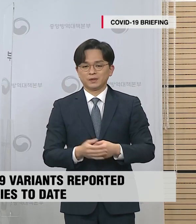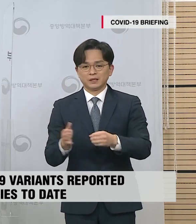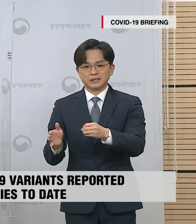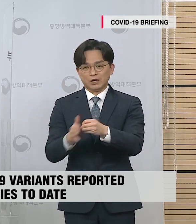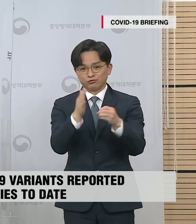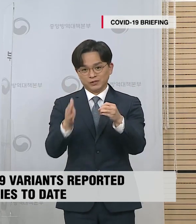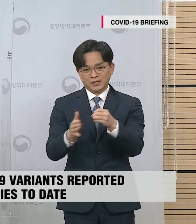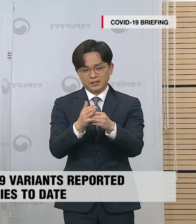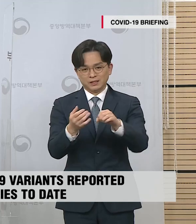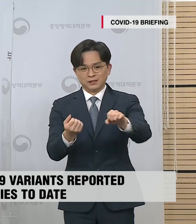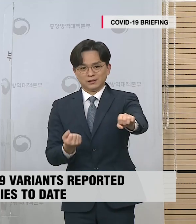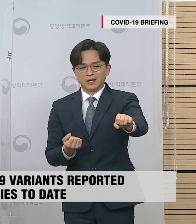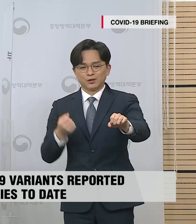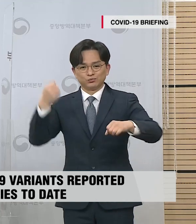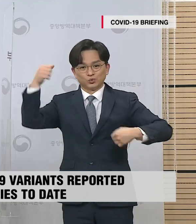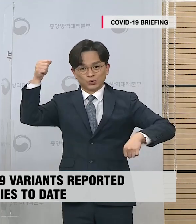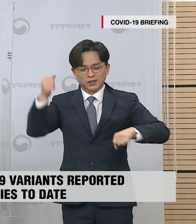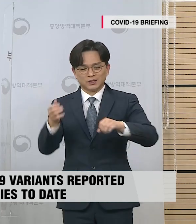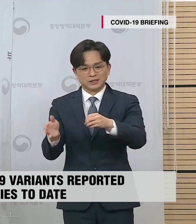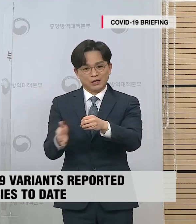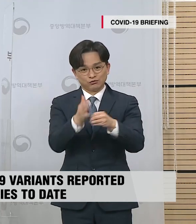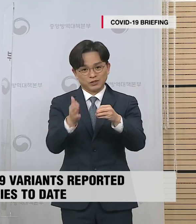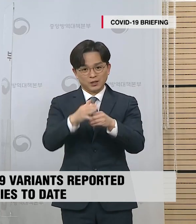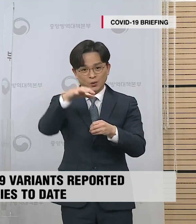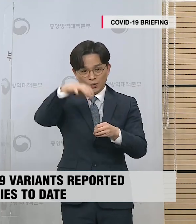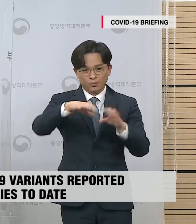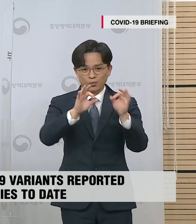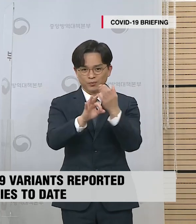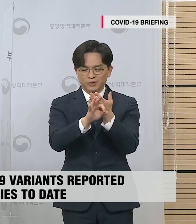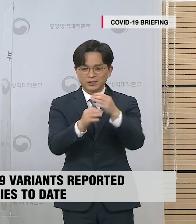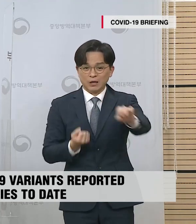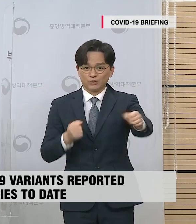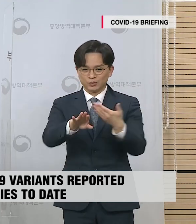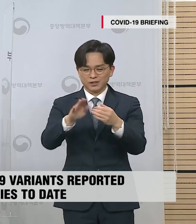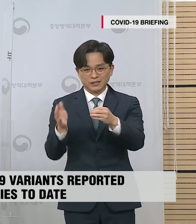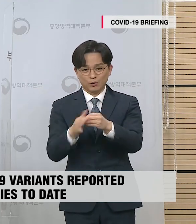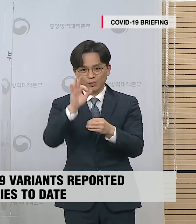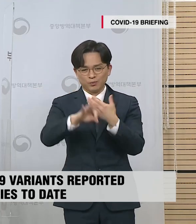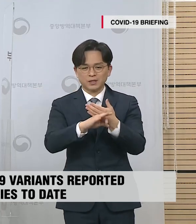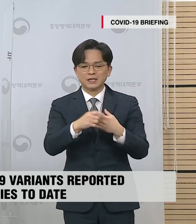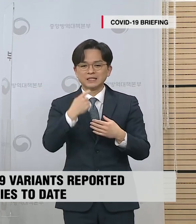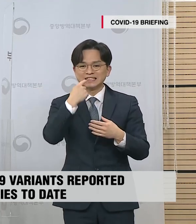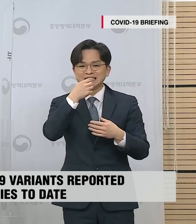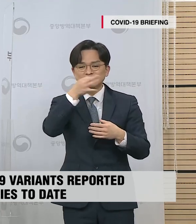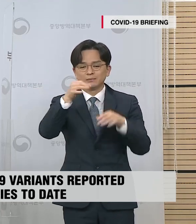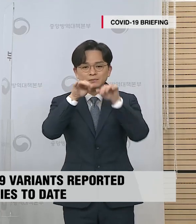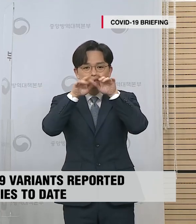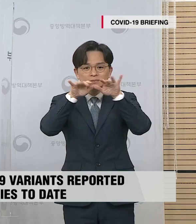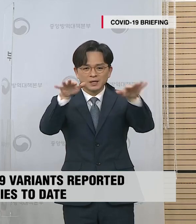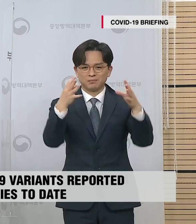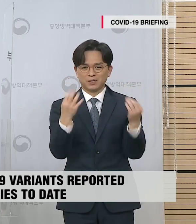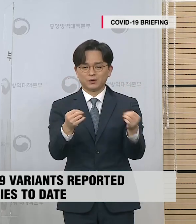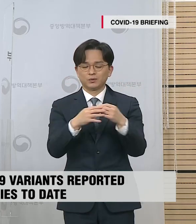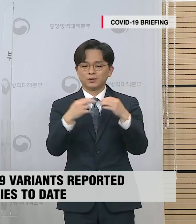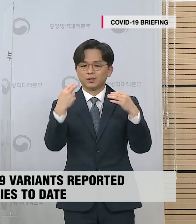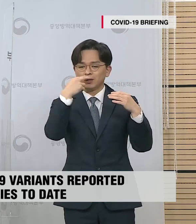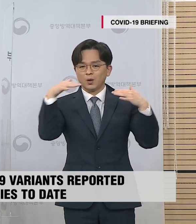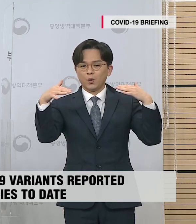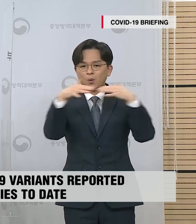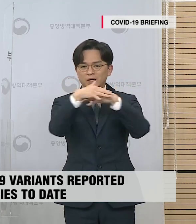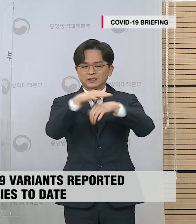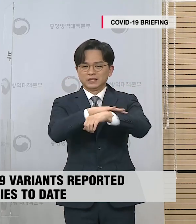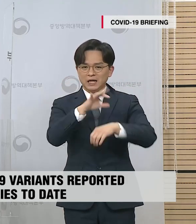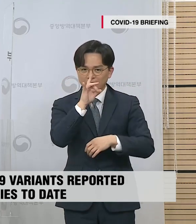infections. And as for the table tennis and the other sports facilities, indoor sports facilities, we